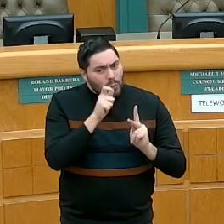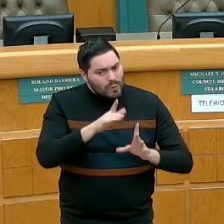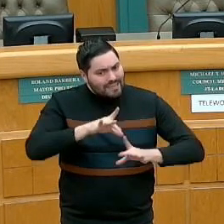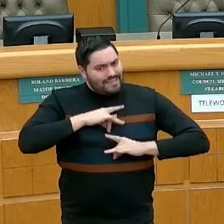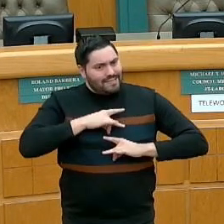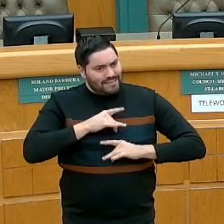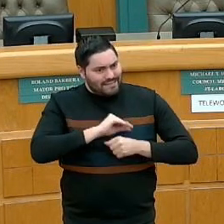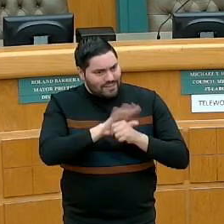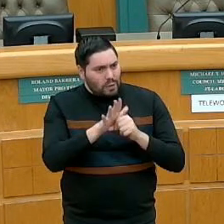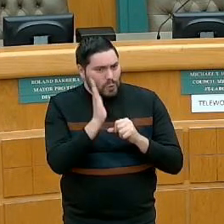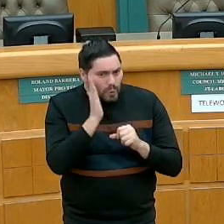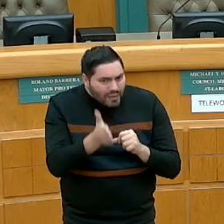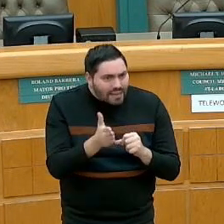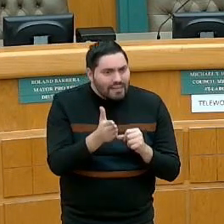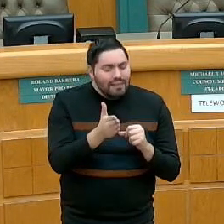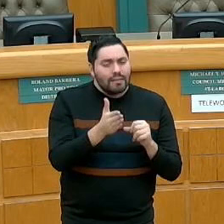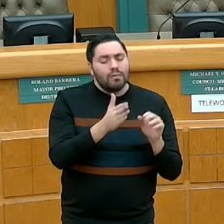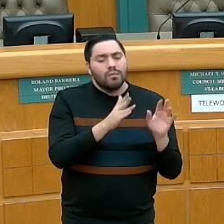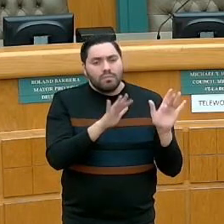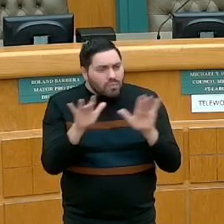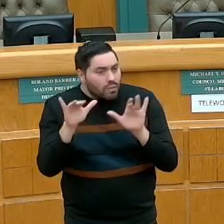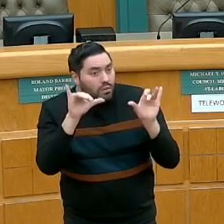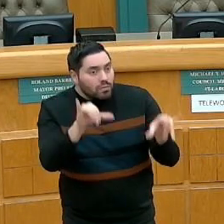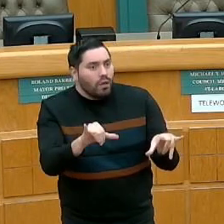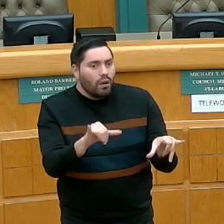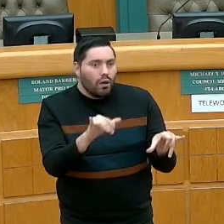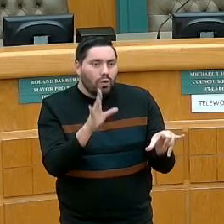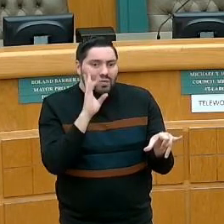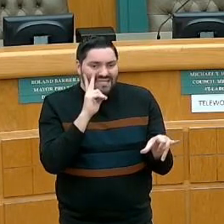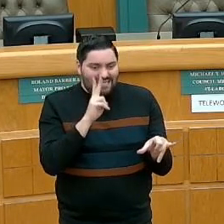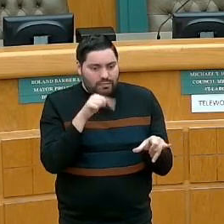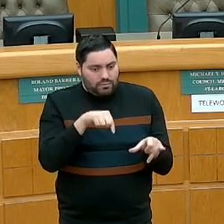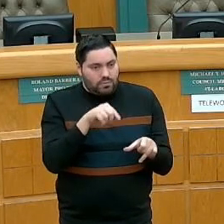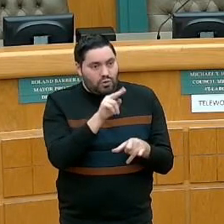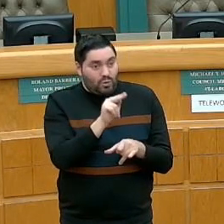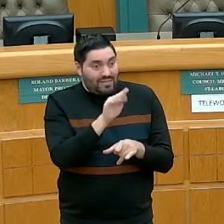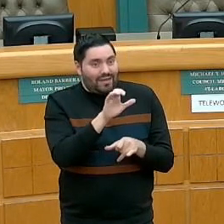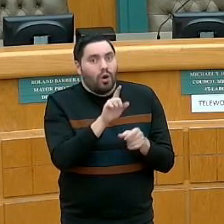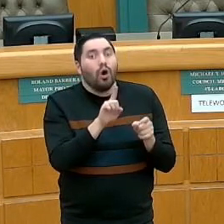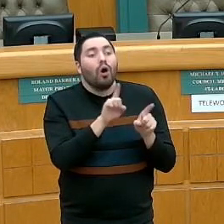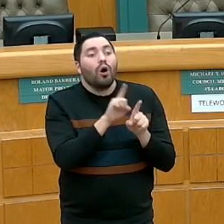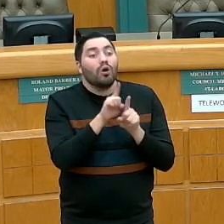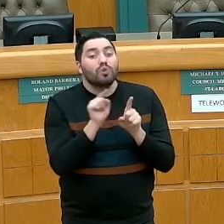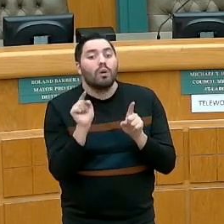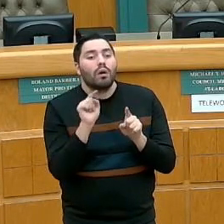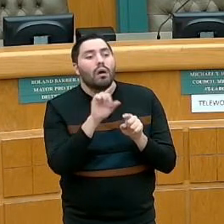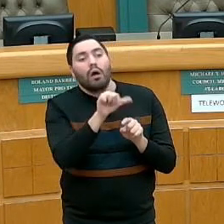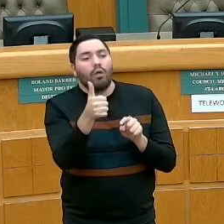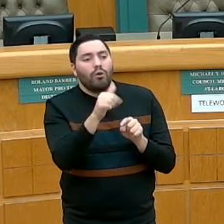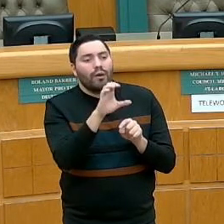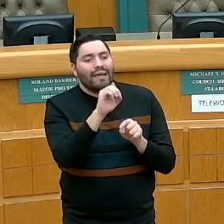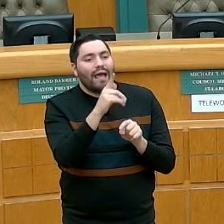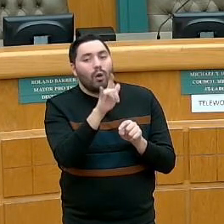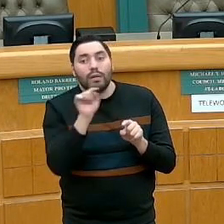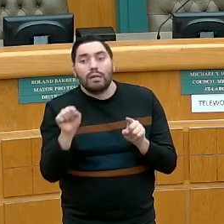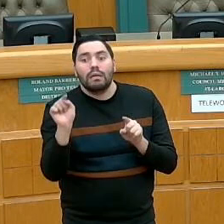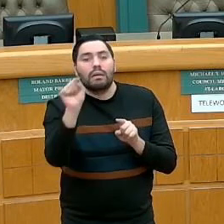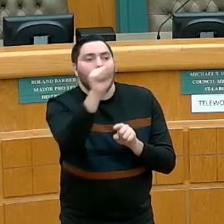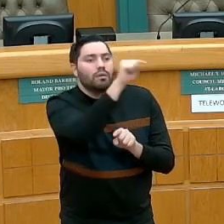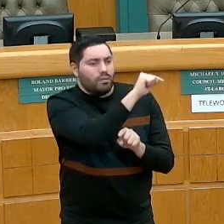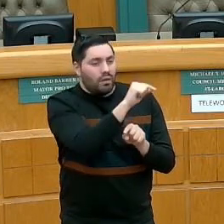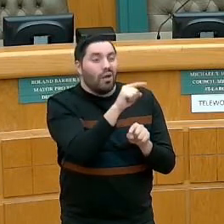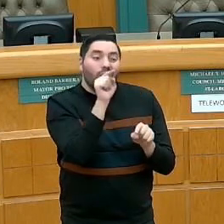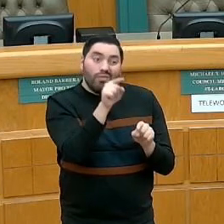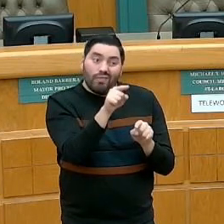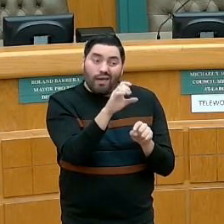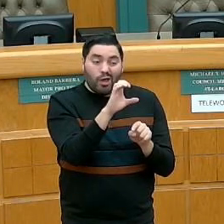our Nueces County and to some extent in the counties surrounding ours. This curve is going to be important, and I'll tell you why in a few